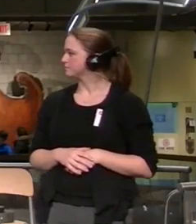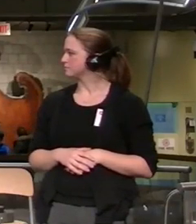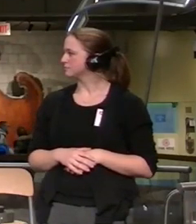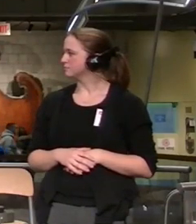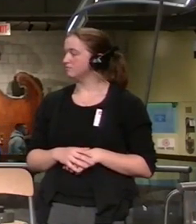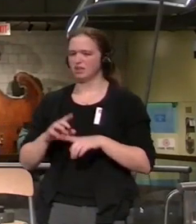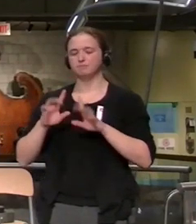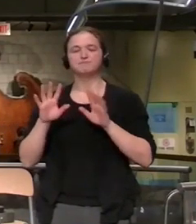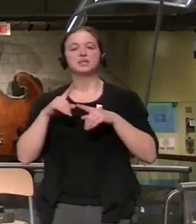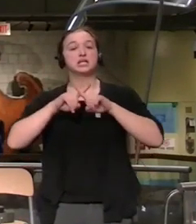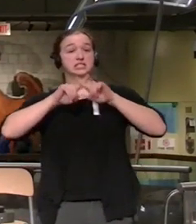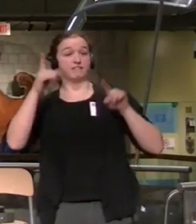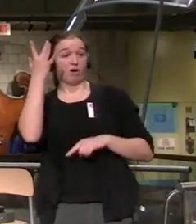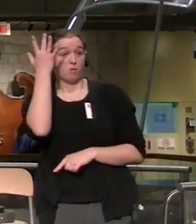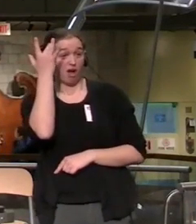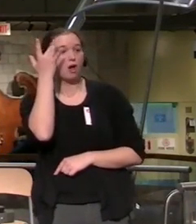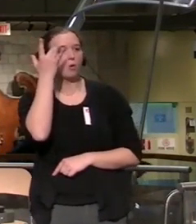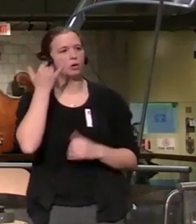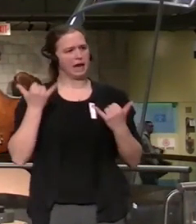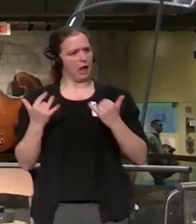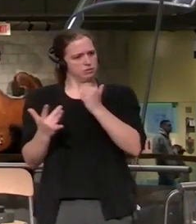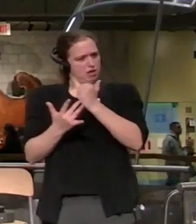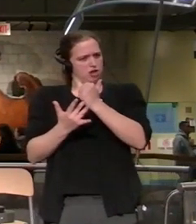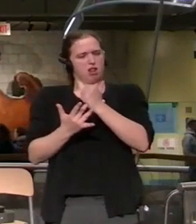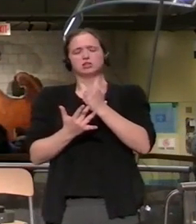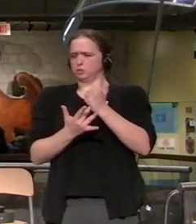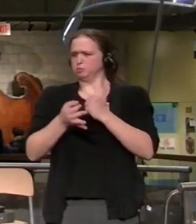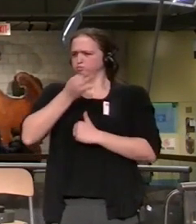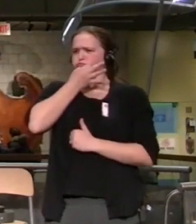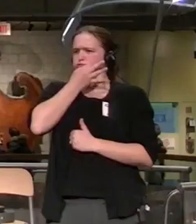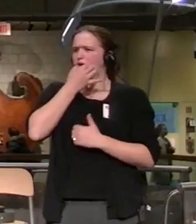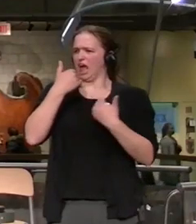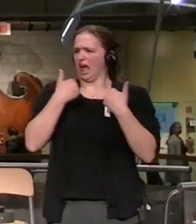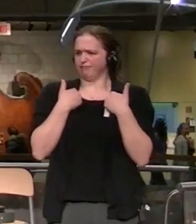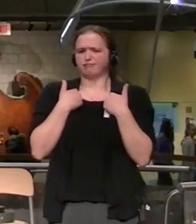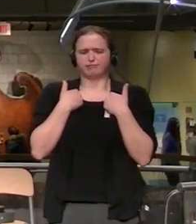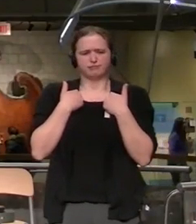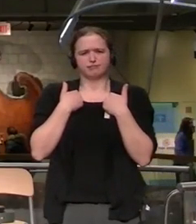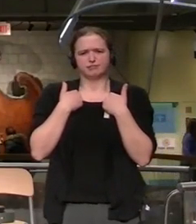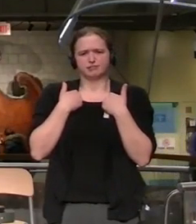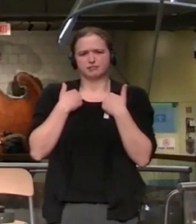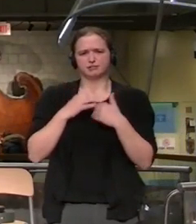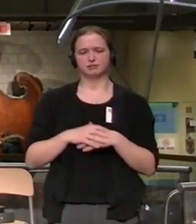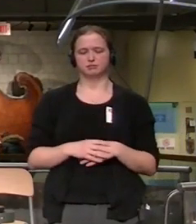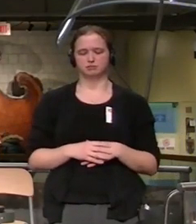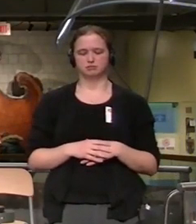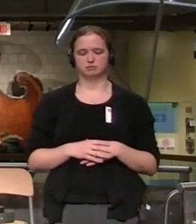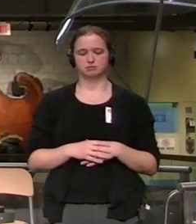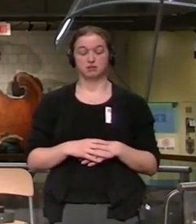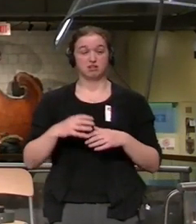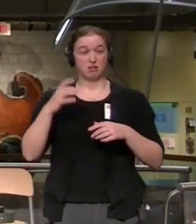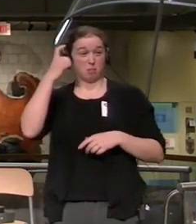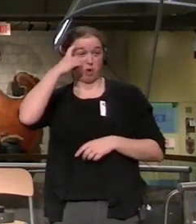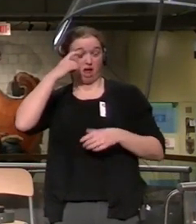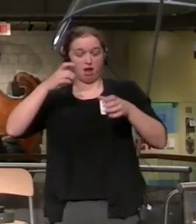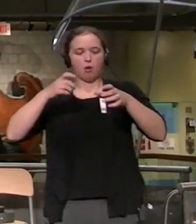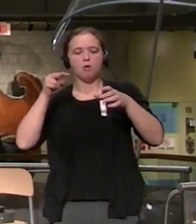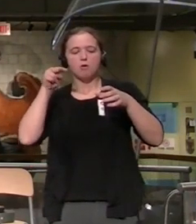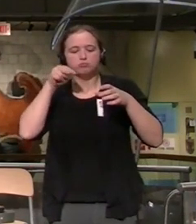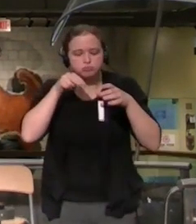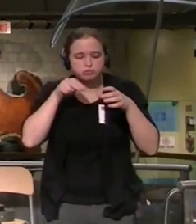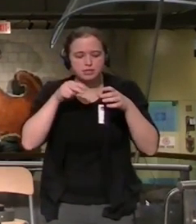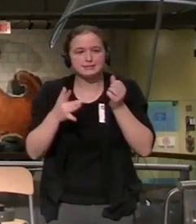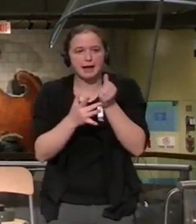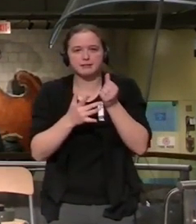we now have technology, perfect for this fair today. We have technology that gives us a window into the brain. And so this window into the